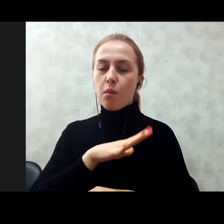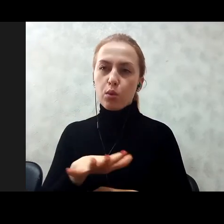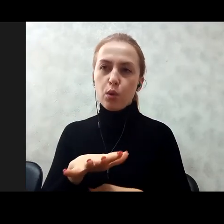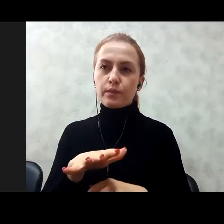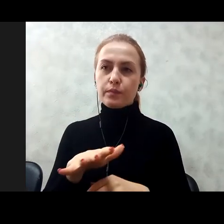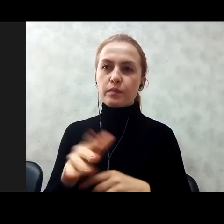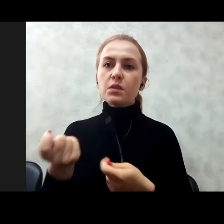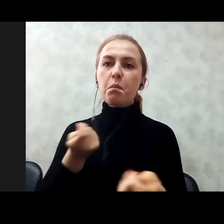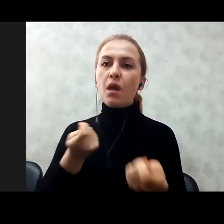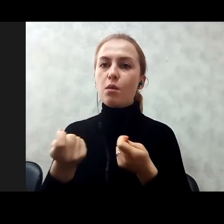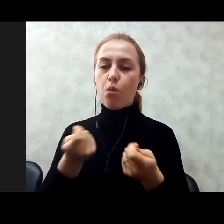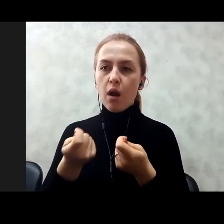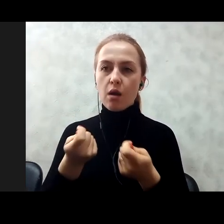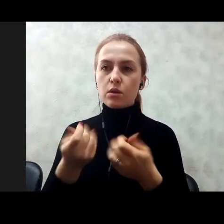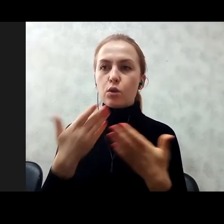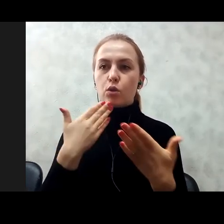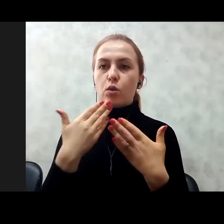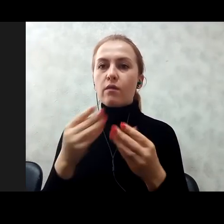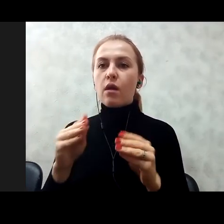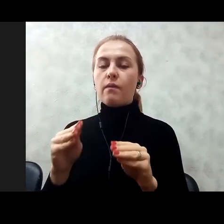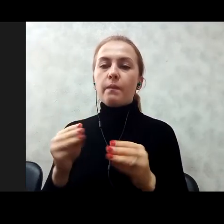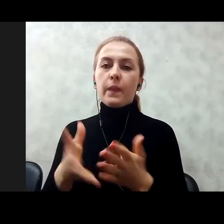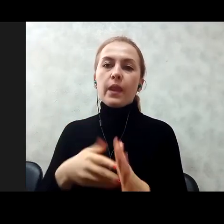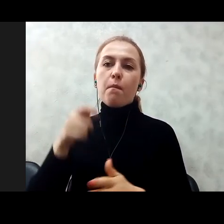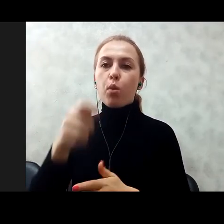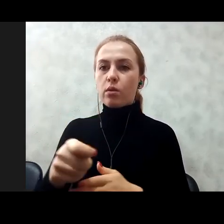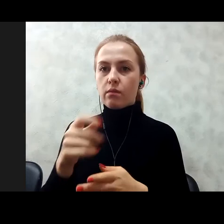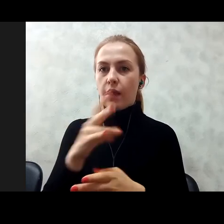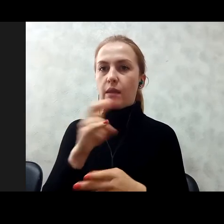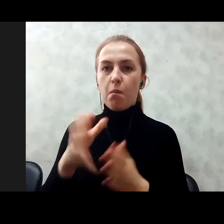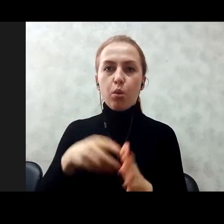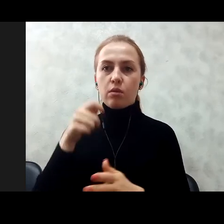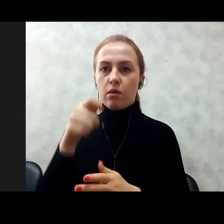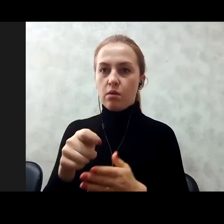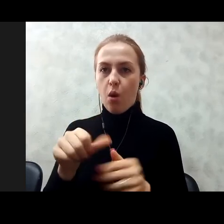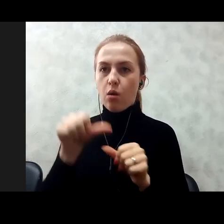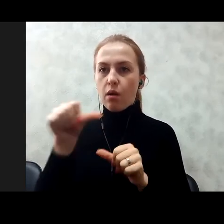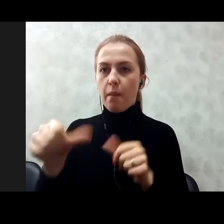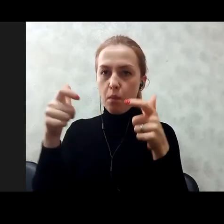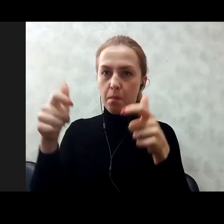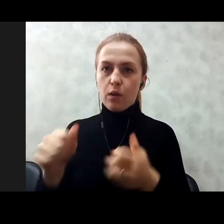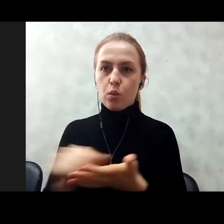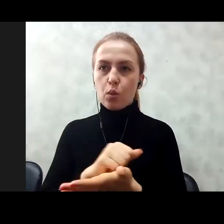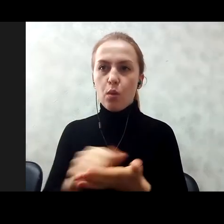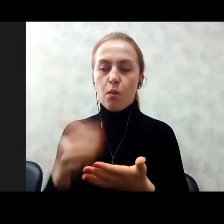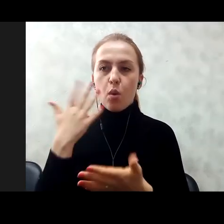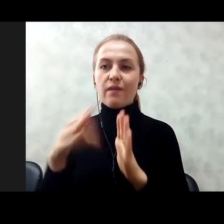at the stage of registration, in order to avoid